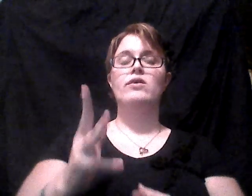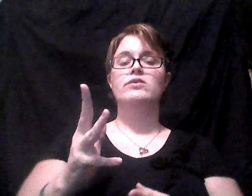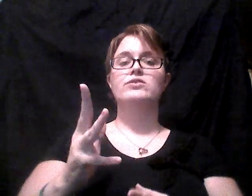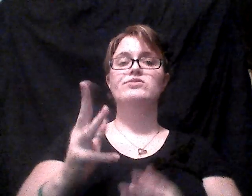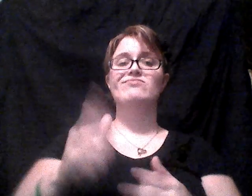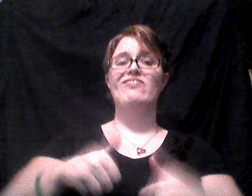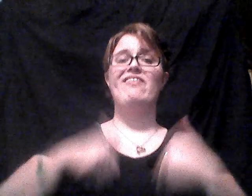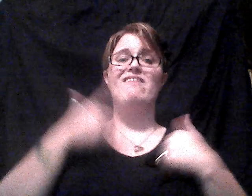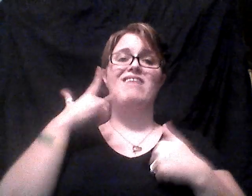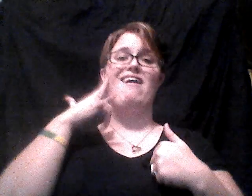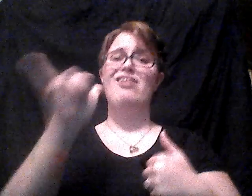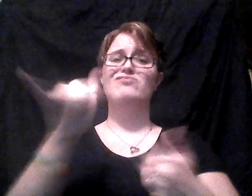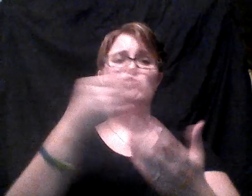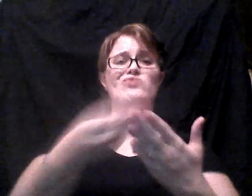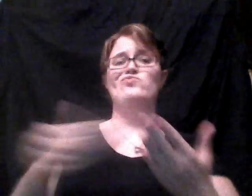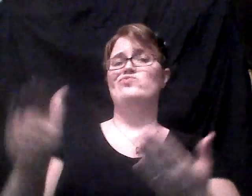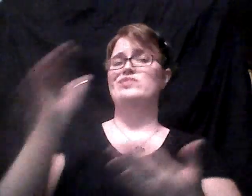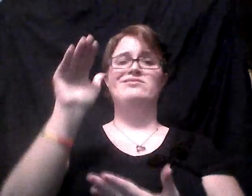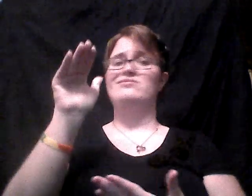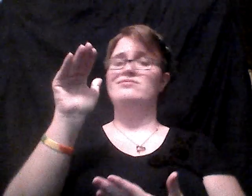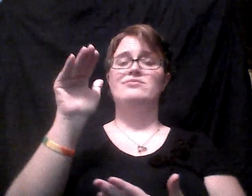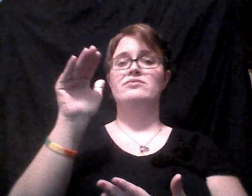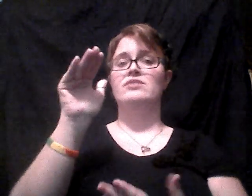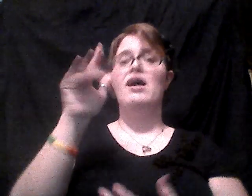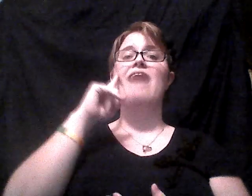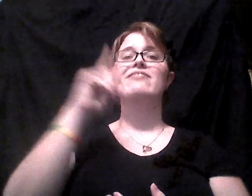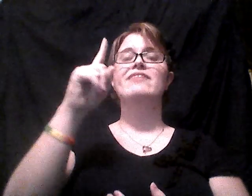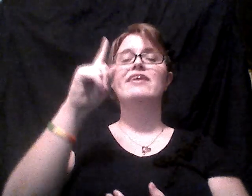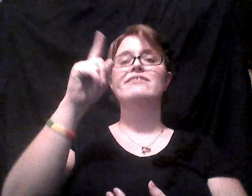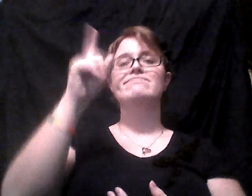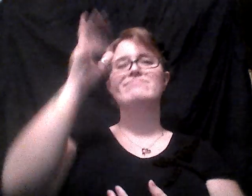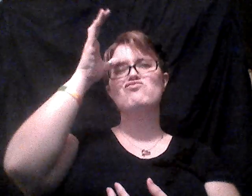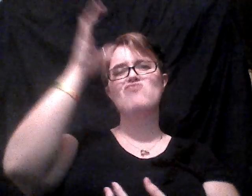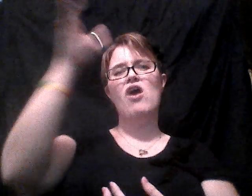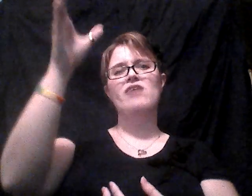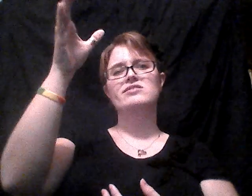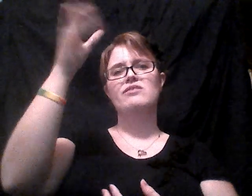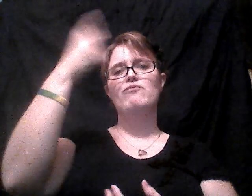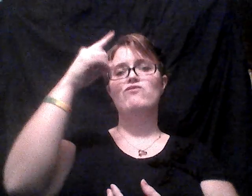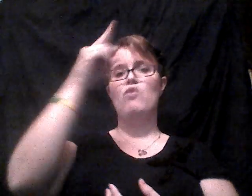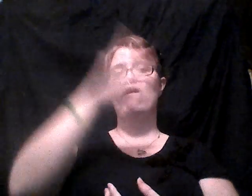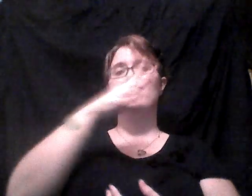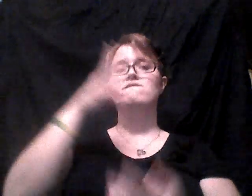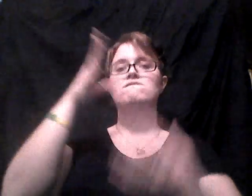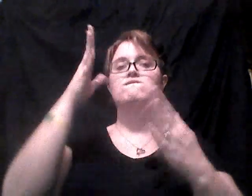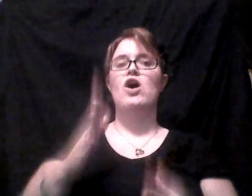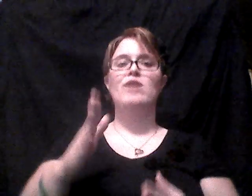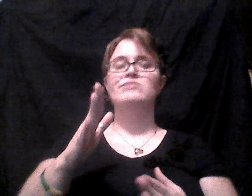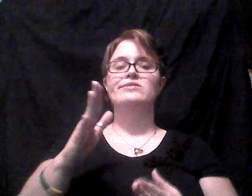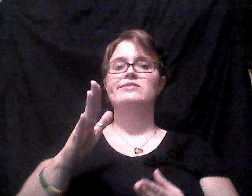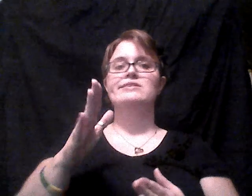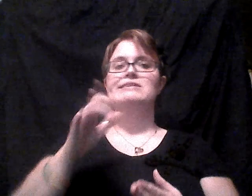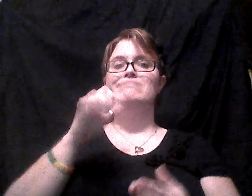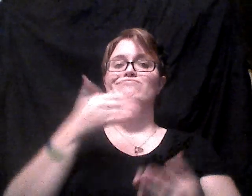I think the concept here for farmers is they're the group that don't do well, because this is what happens when you're a farmer and you think you're going to do